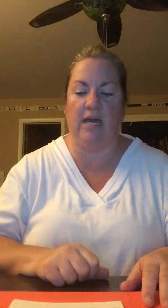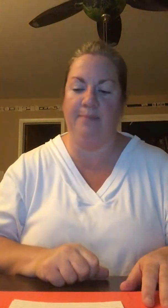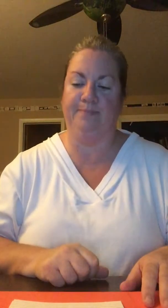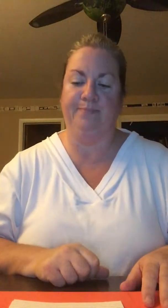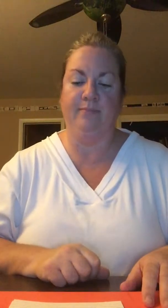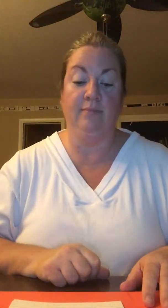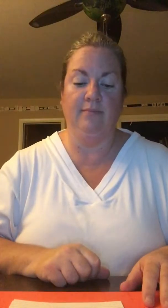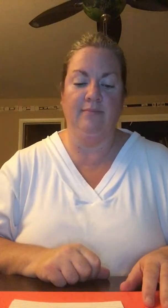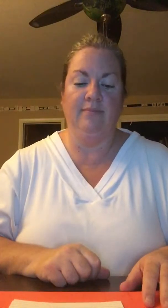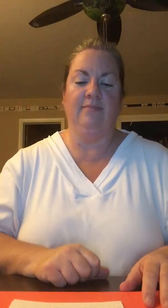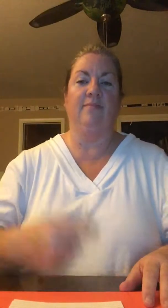it?